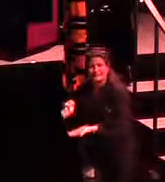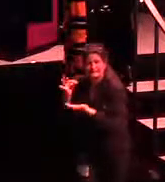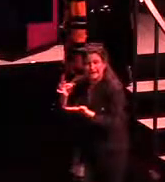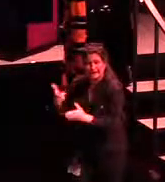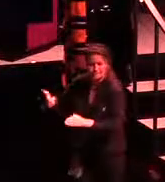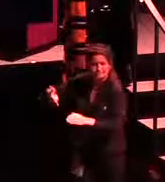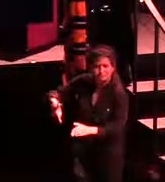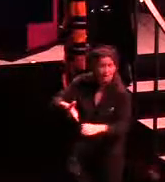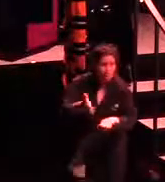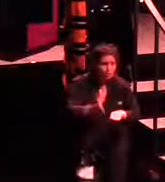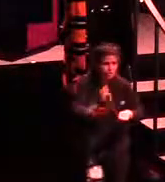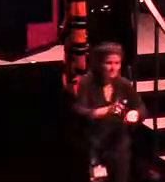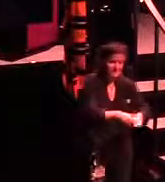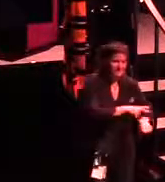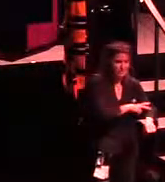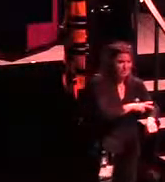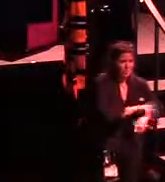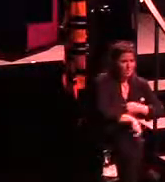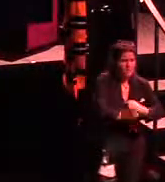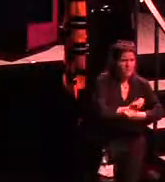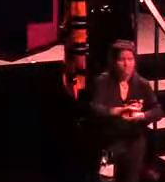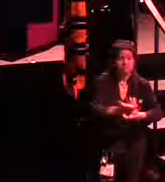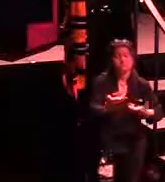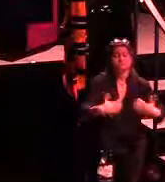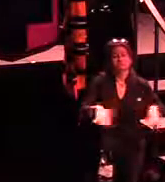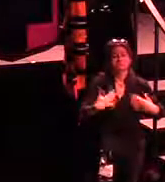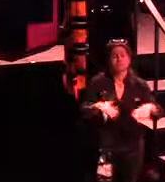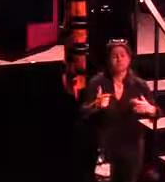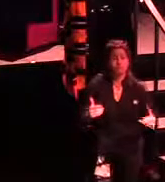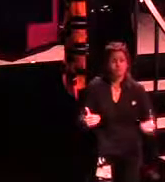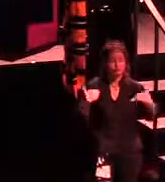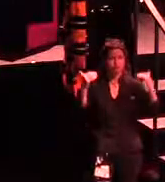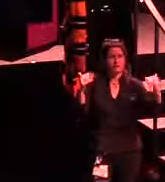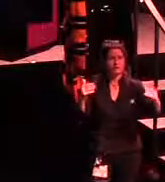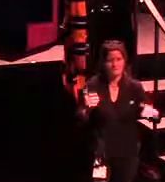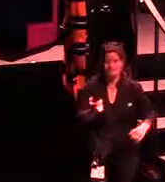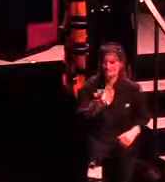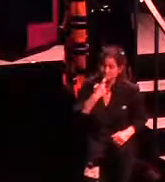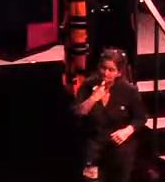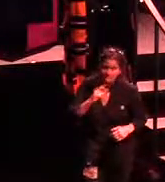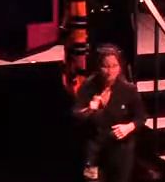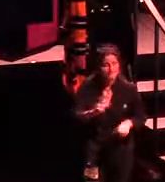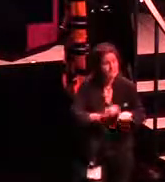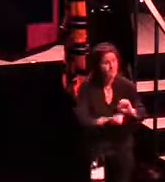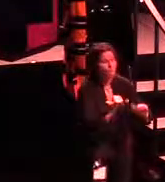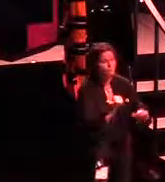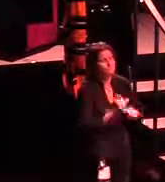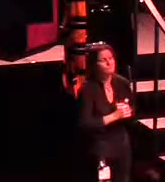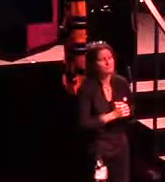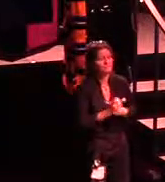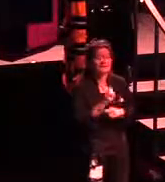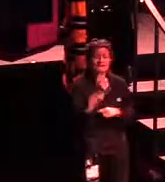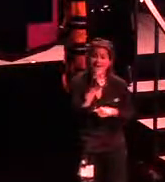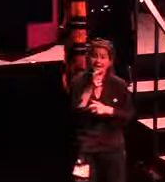or chopping vegetables, Biscuit, into extreme sports. Fuck a goat, Biscuit. They go everywhere I do, and they're often